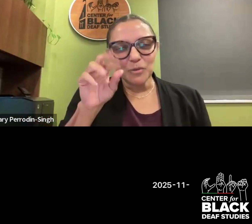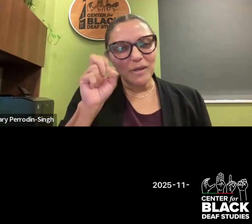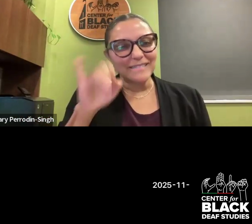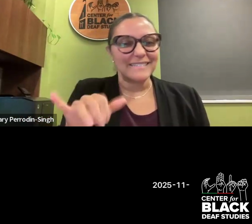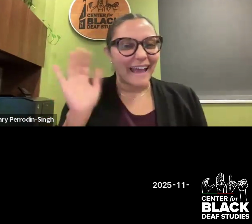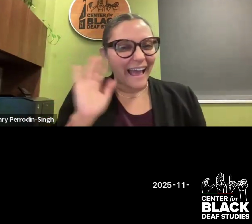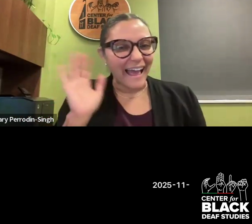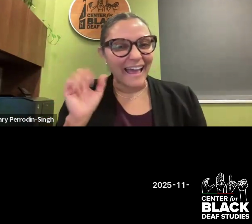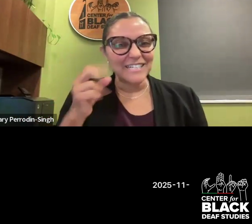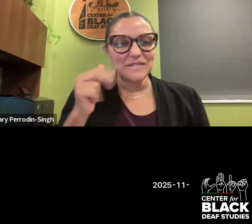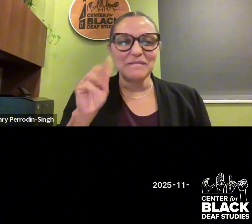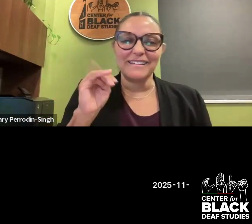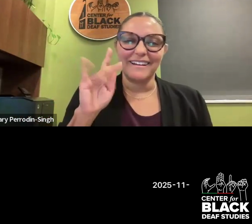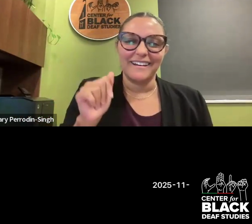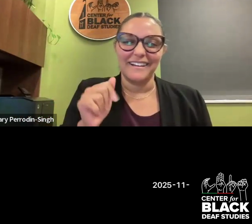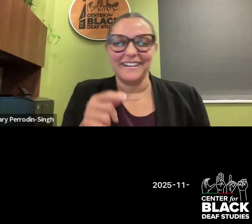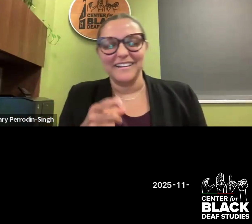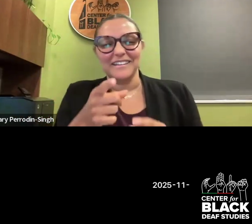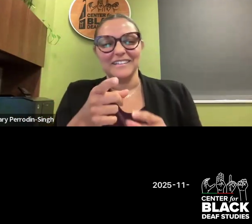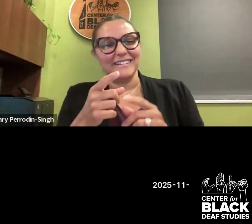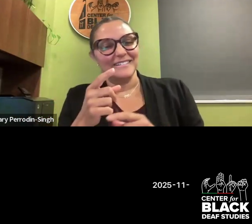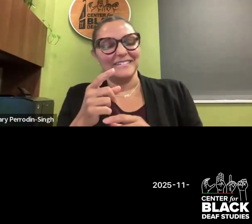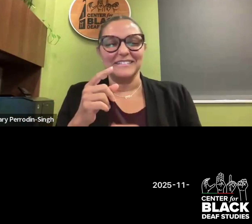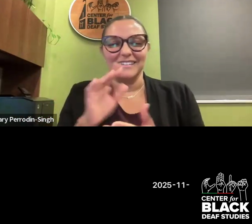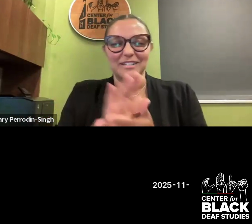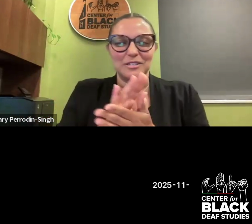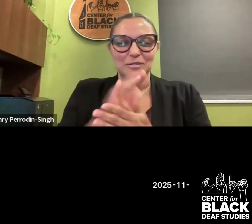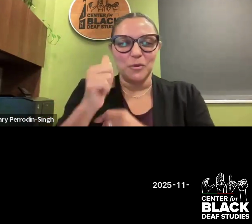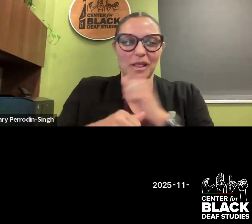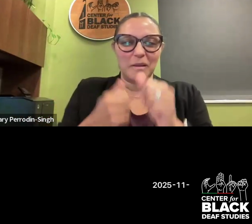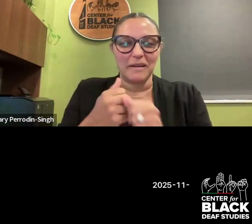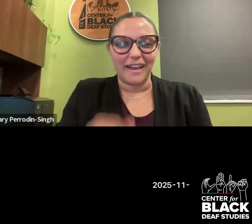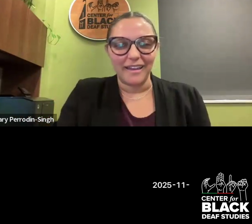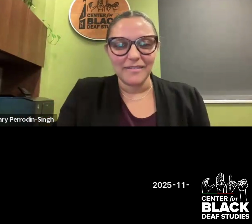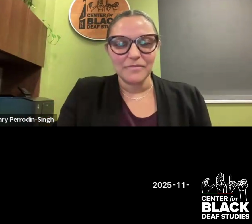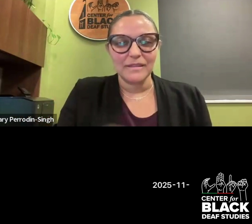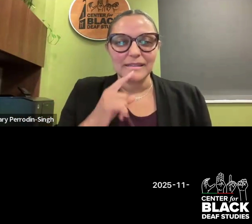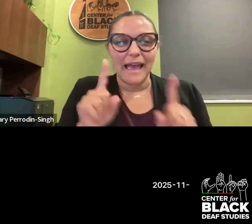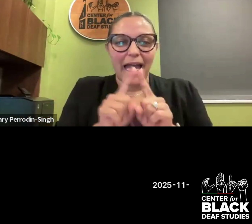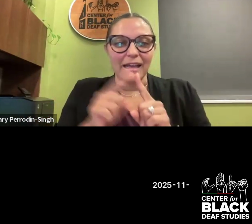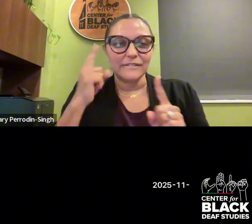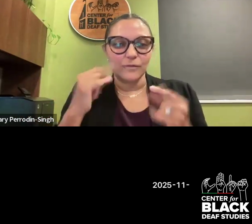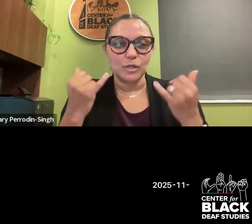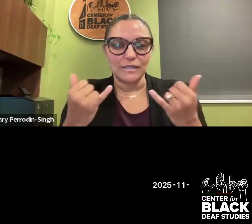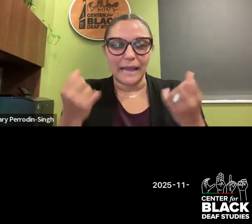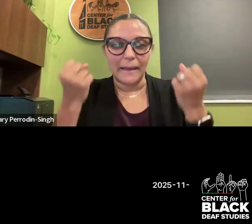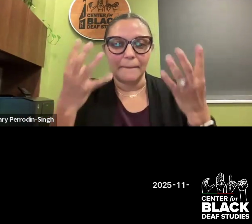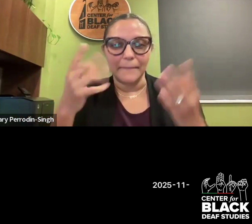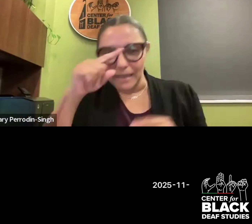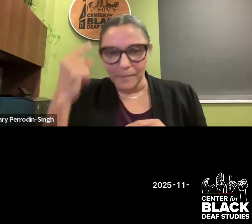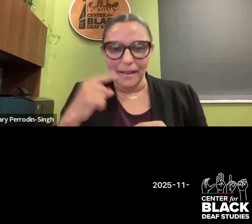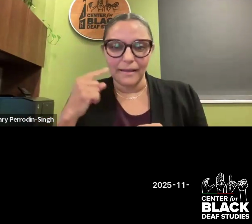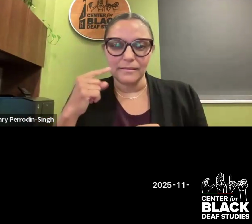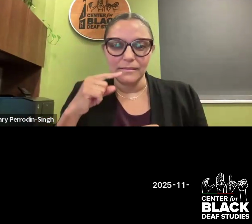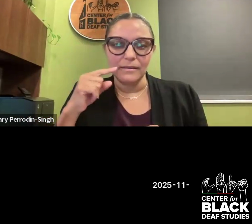archive. All right, Shamika Dorsey, hey, hi. So school alumni, great to see you. So as for